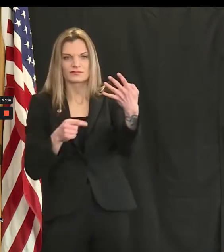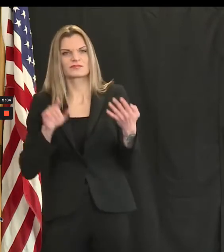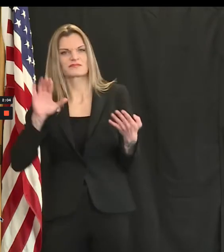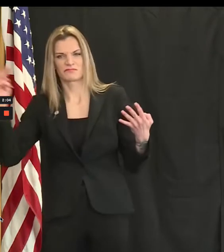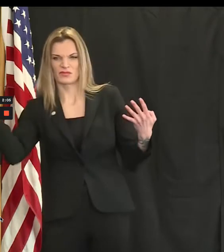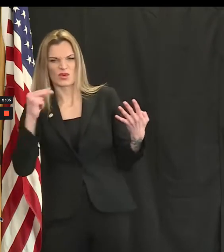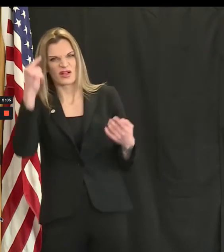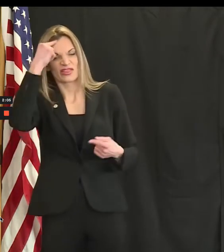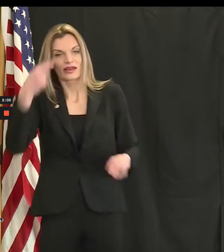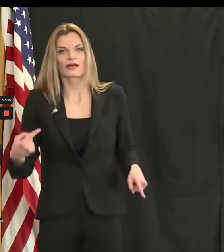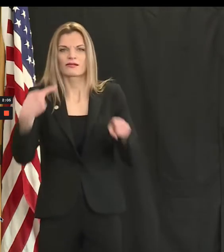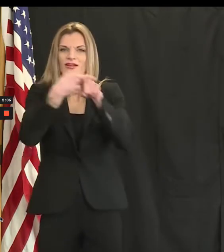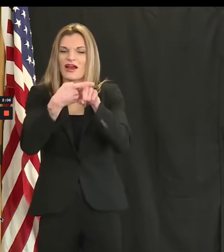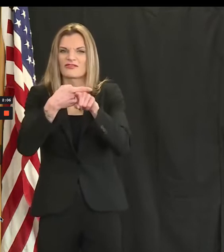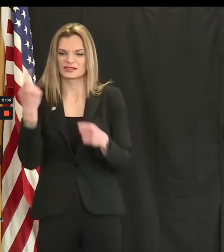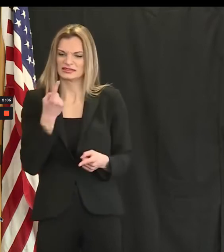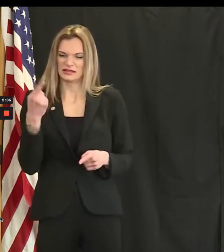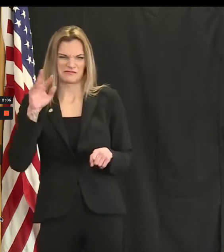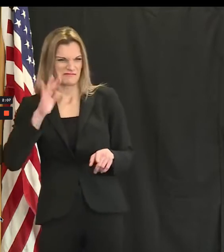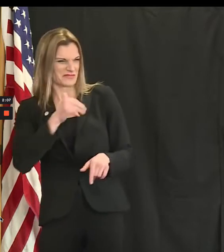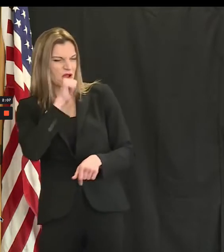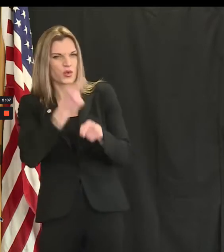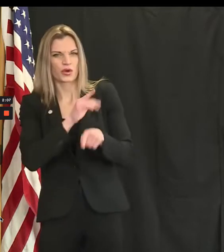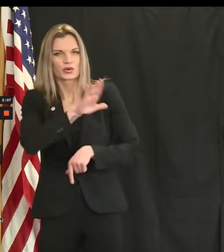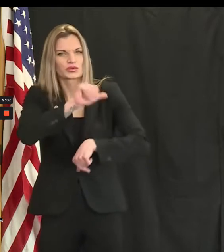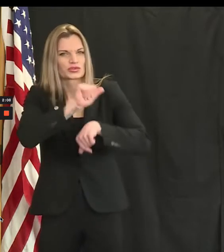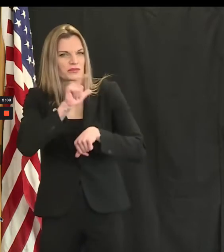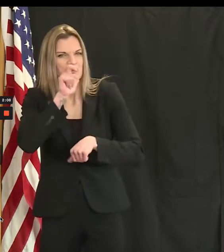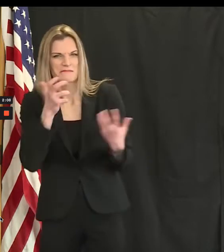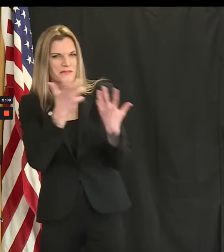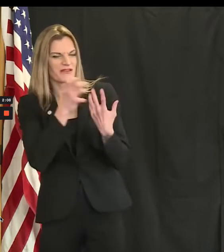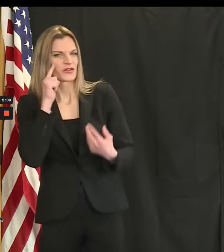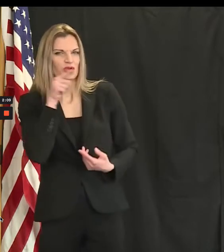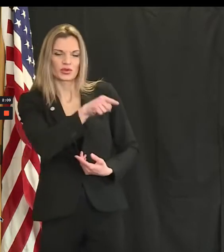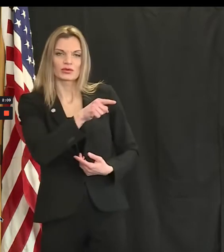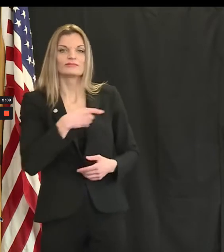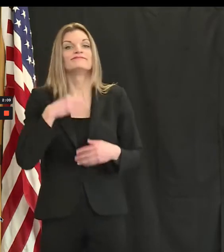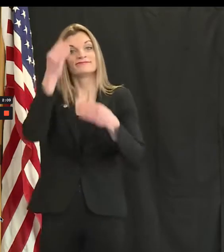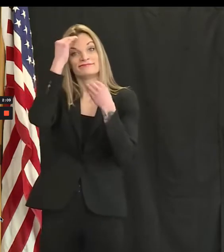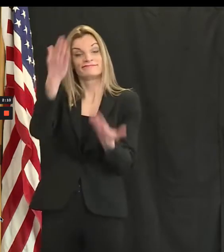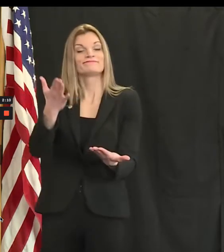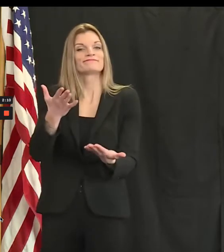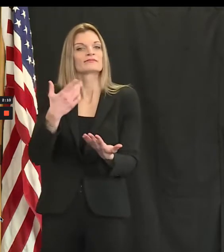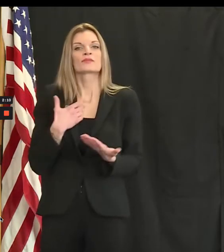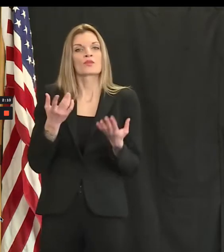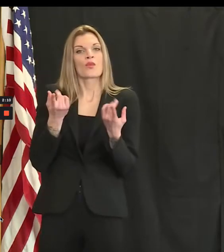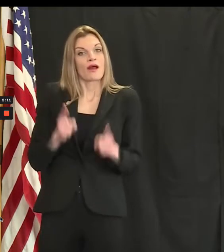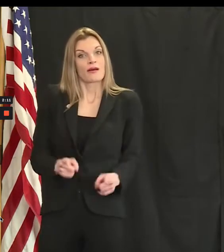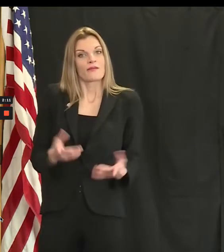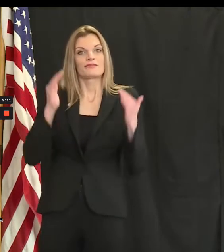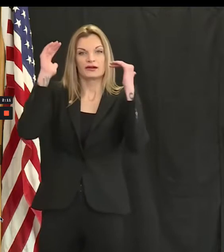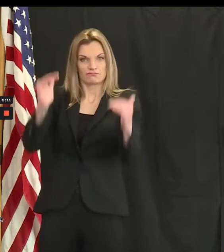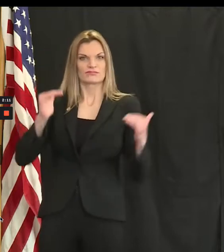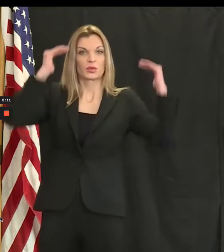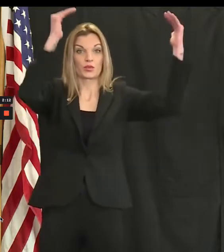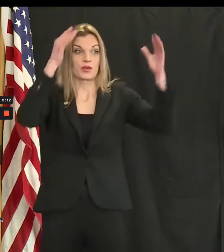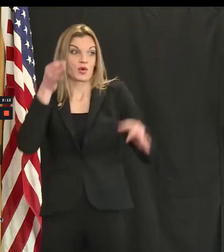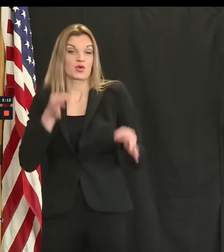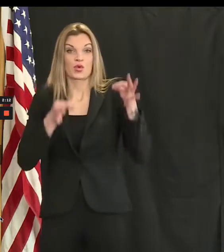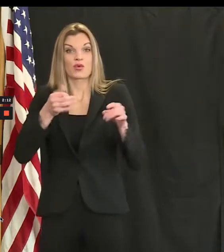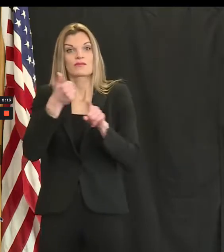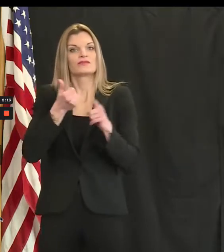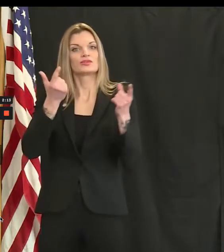such conflicts. So because of this, our Supreme Court has recognized a special procedure that allows my